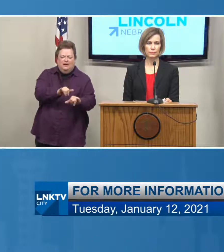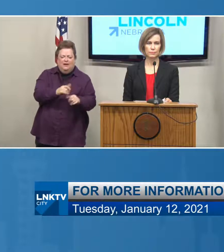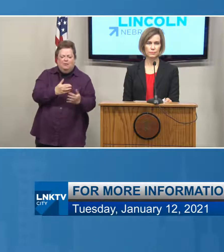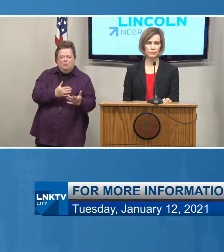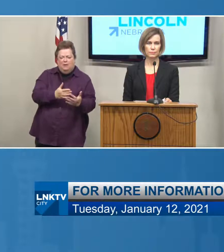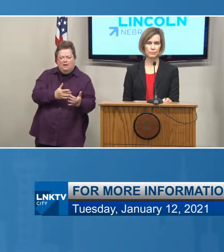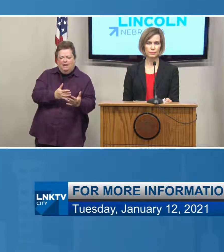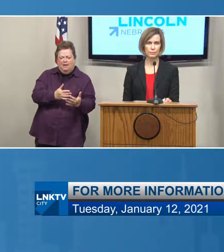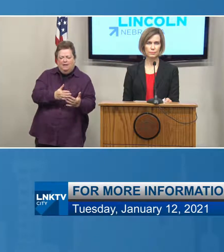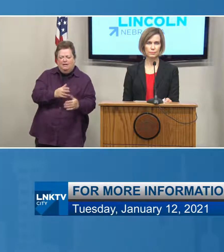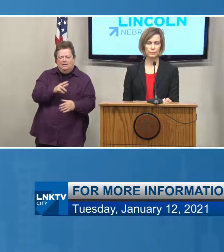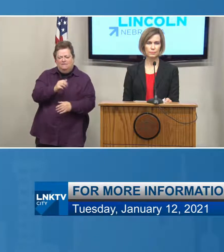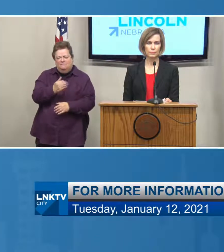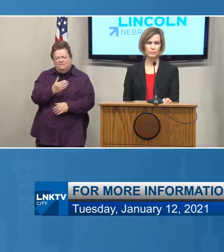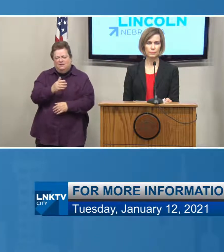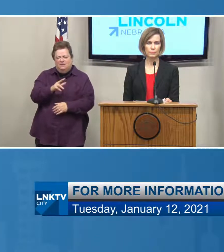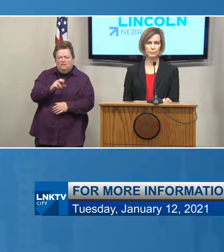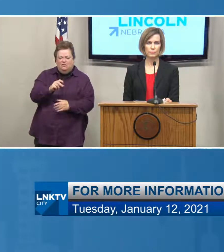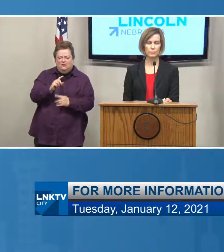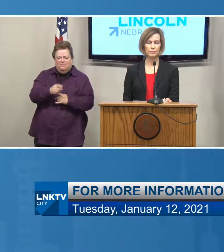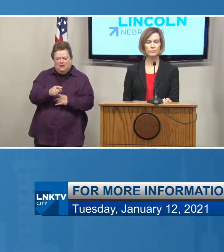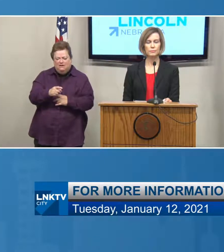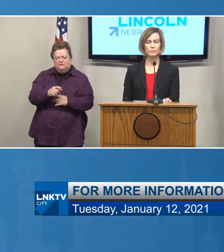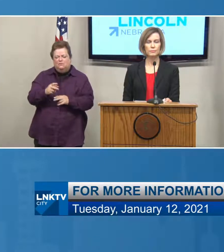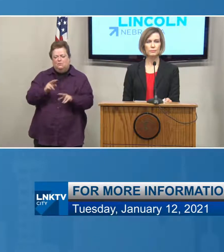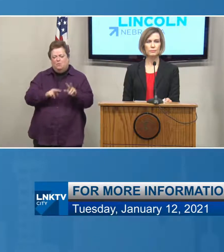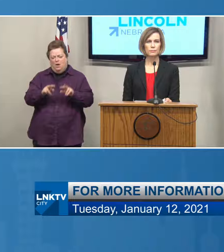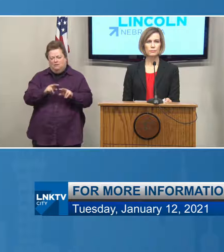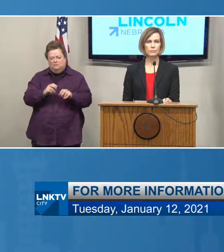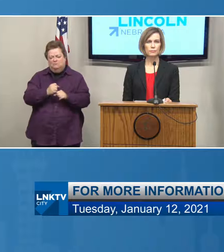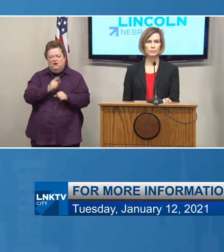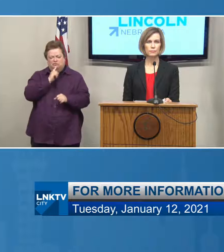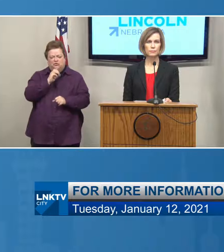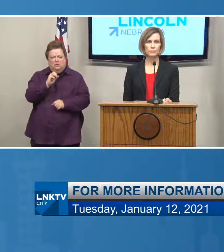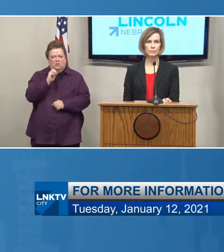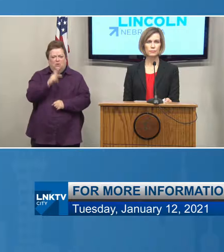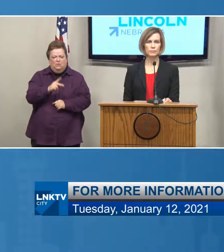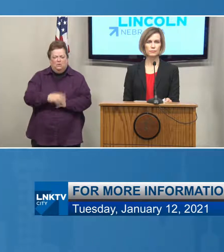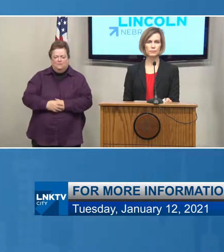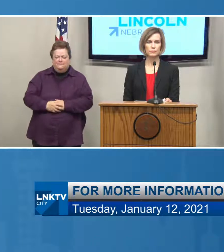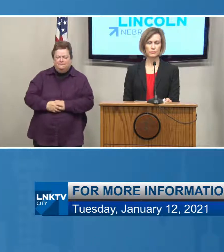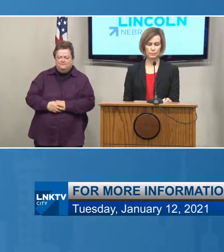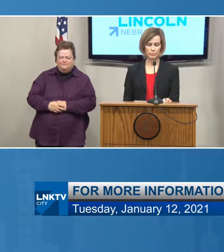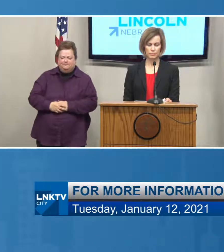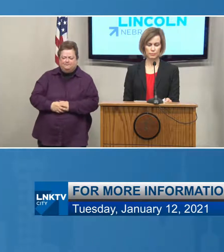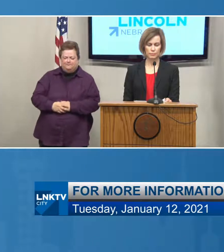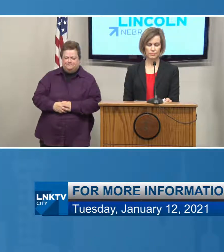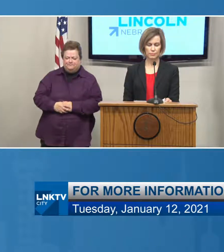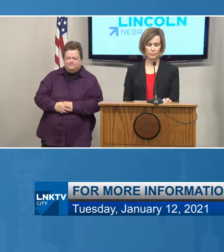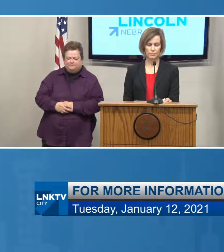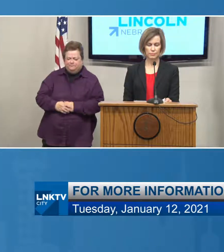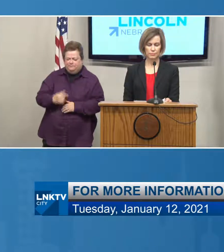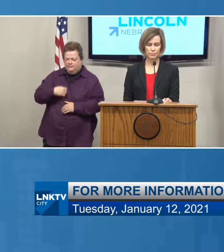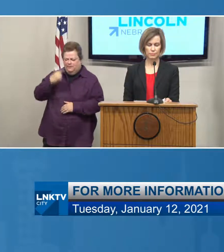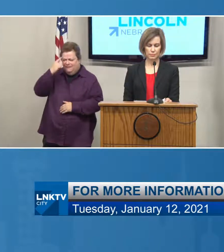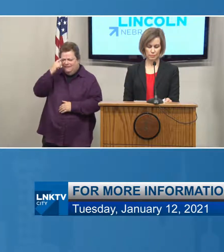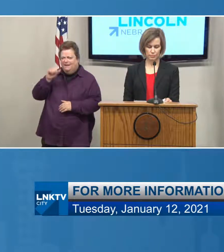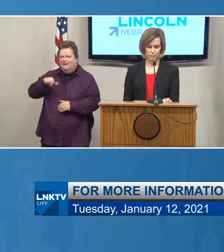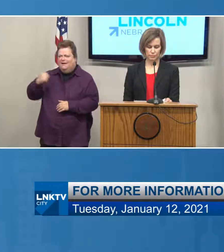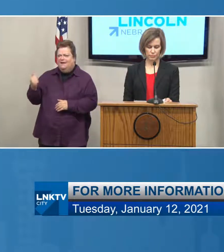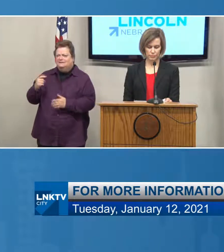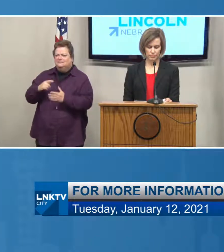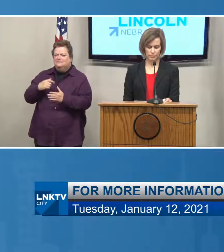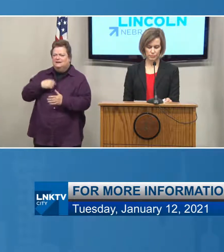as immunizations. Let me see what else I can think about.